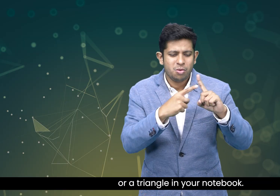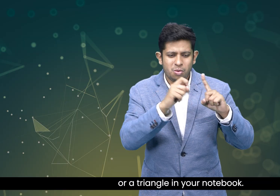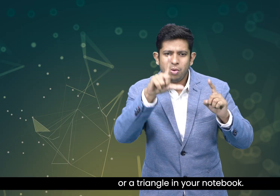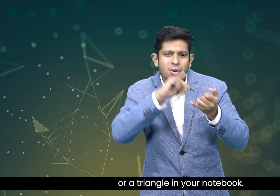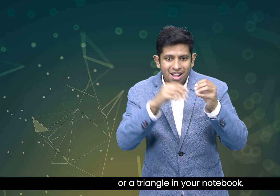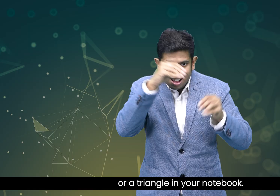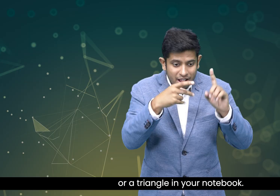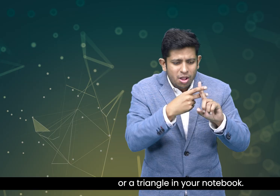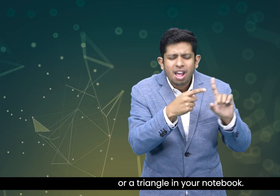your notebook.